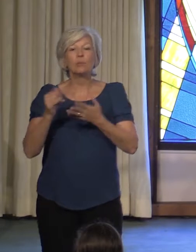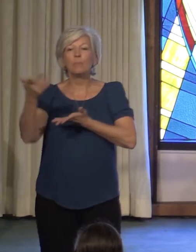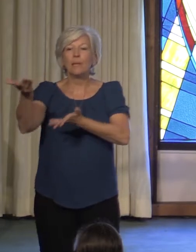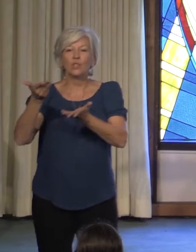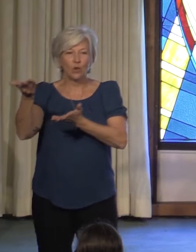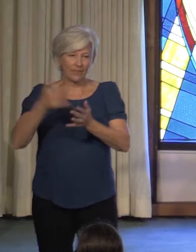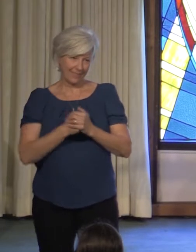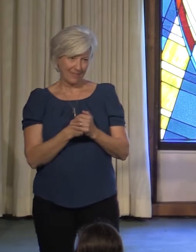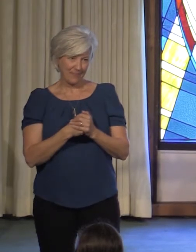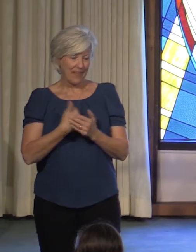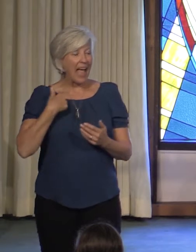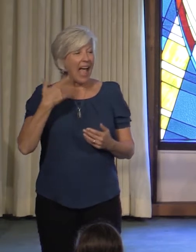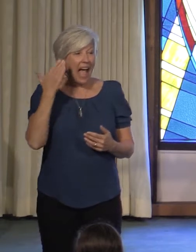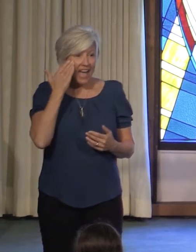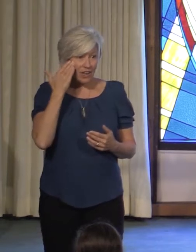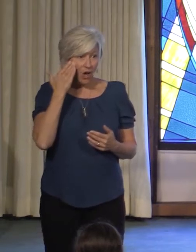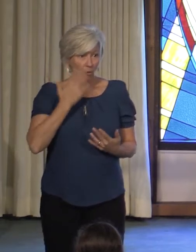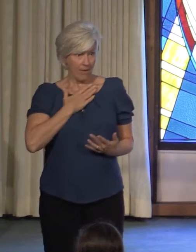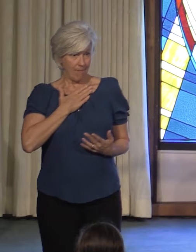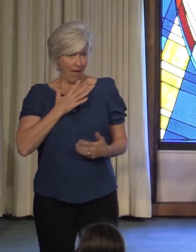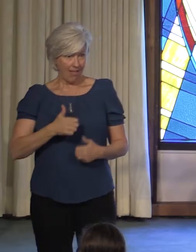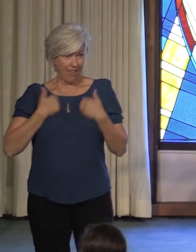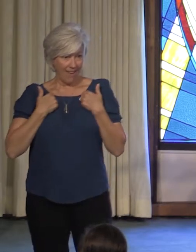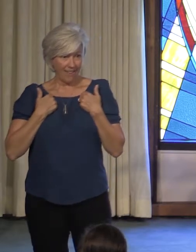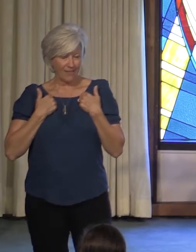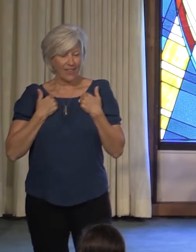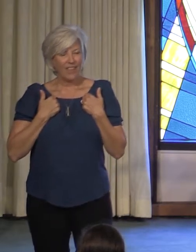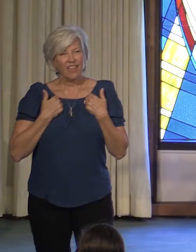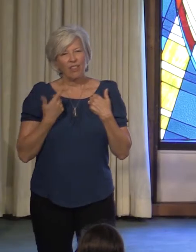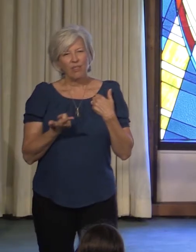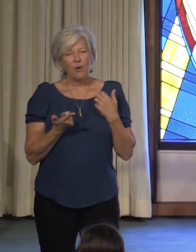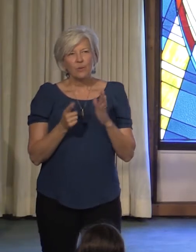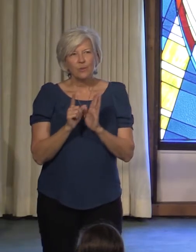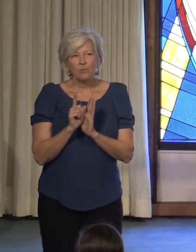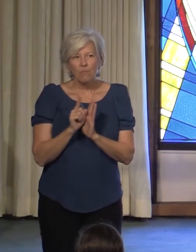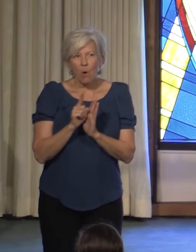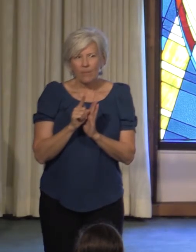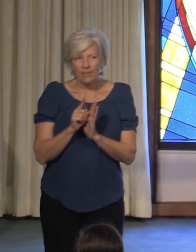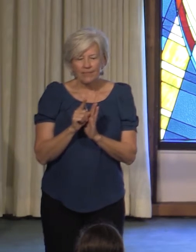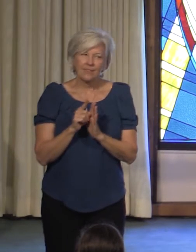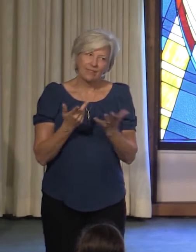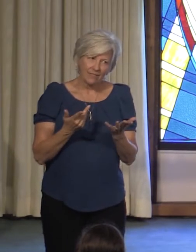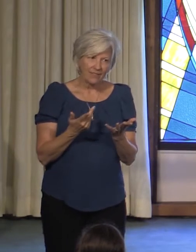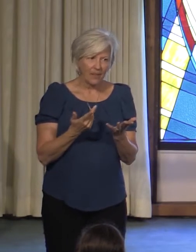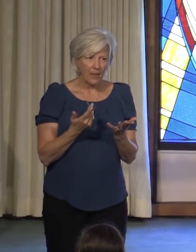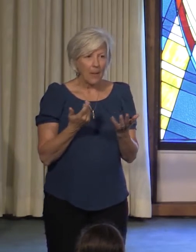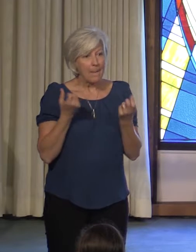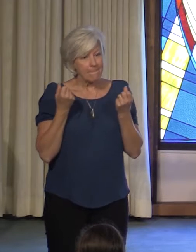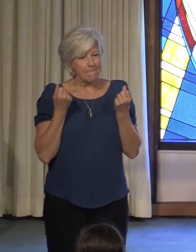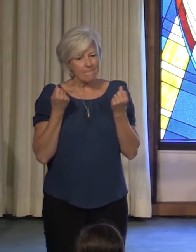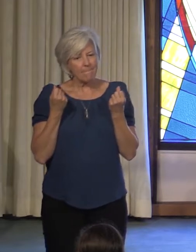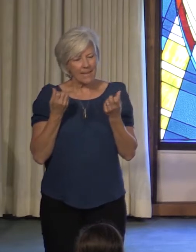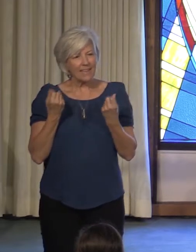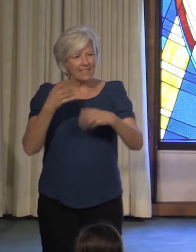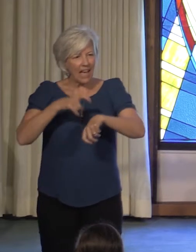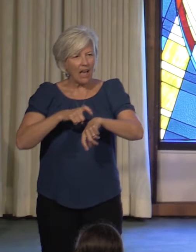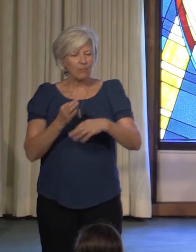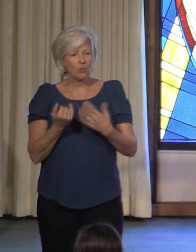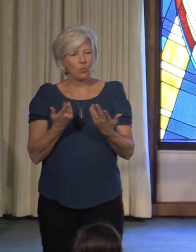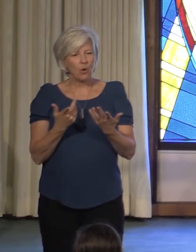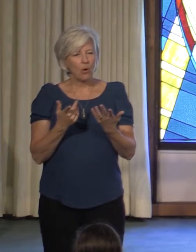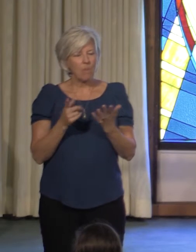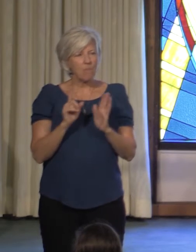I know that in my life, those moments, many of the moments that I have felt my greatest joy have been moments when I